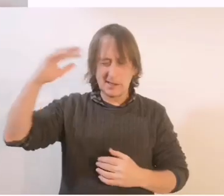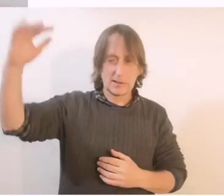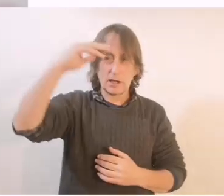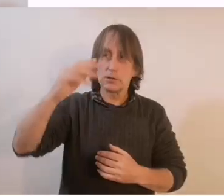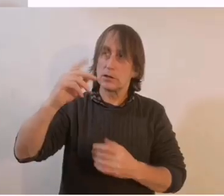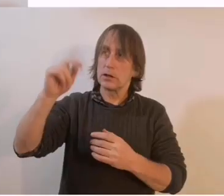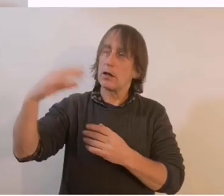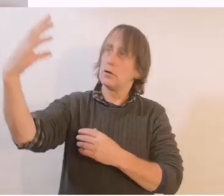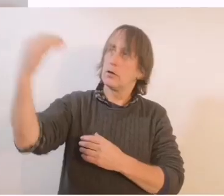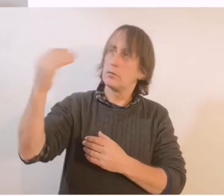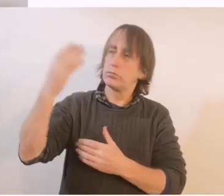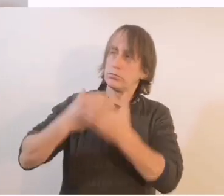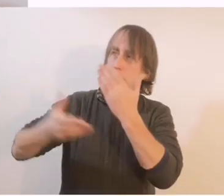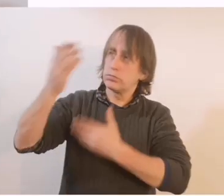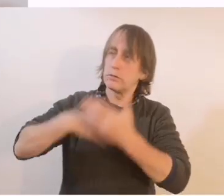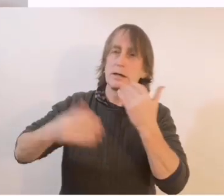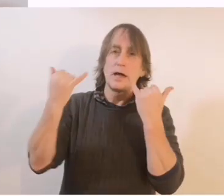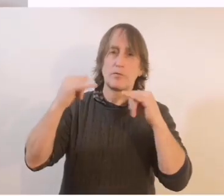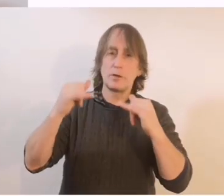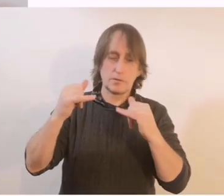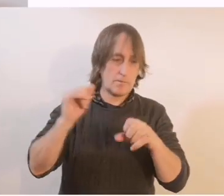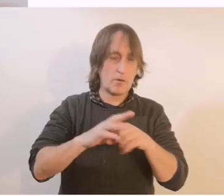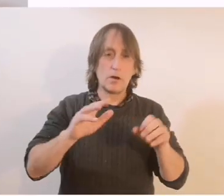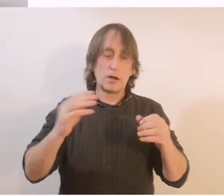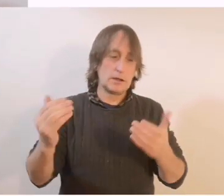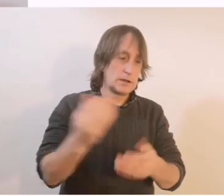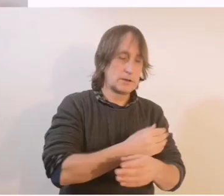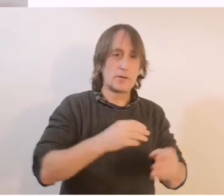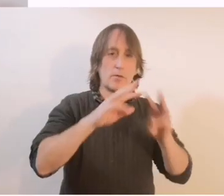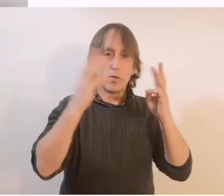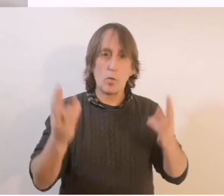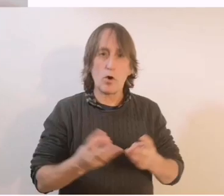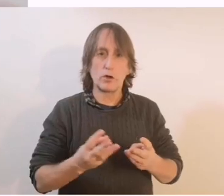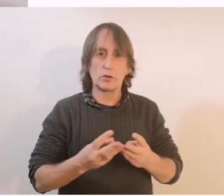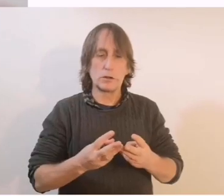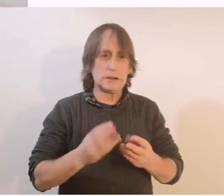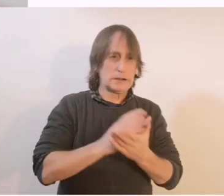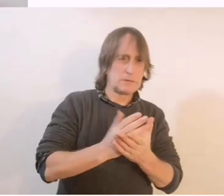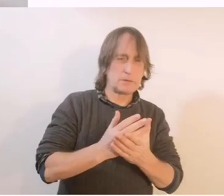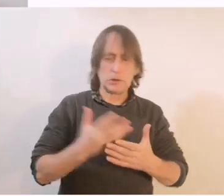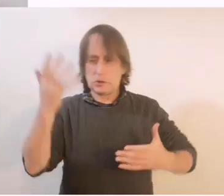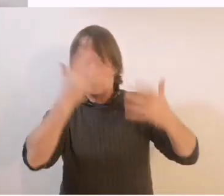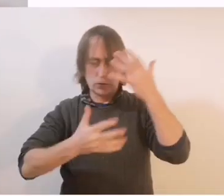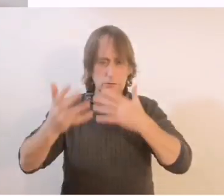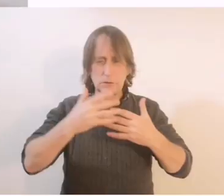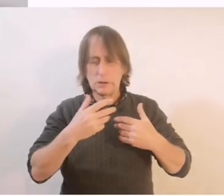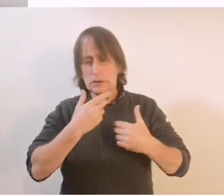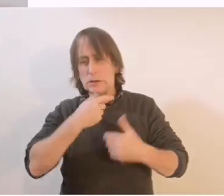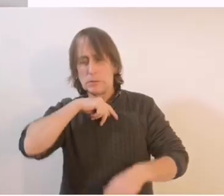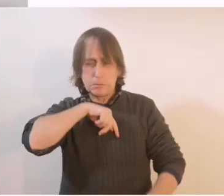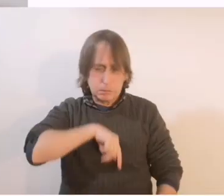us everything we need to know to bring this planet out of the mayhem and the uncertainty and the confusion and the